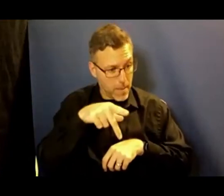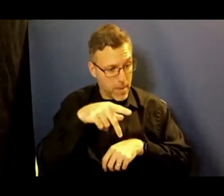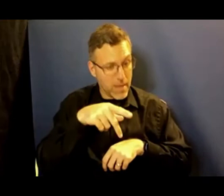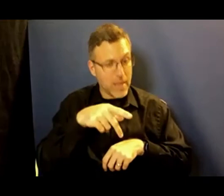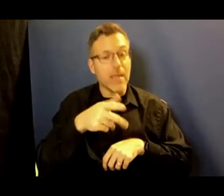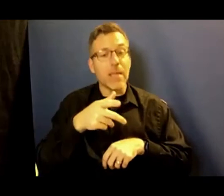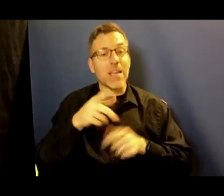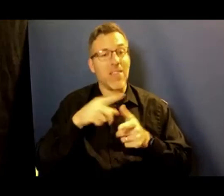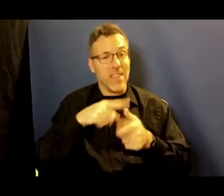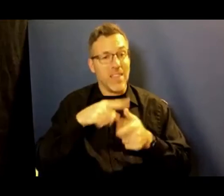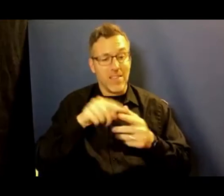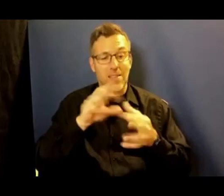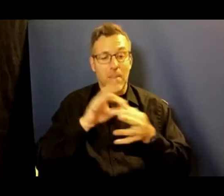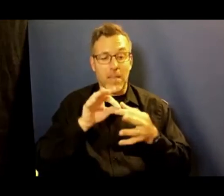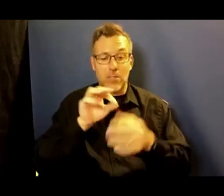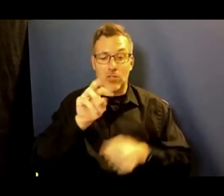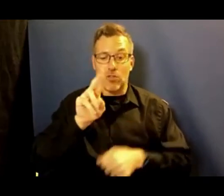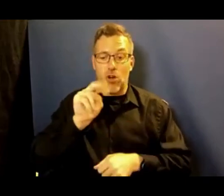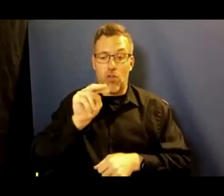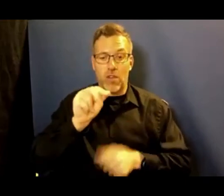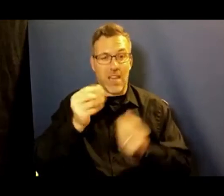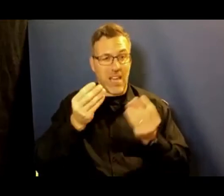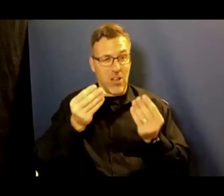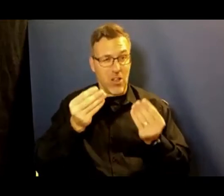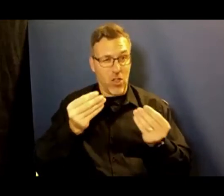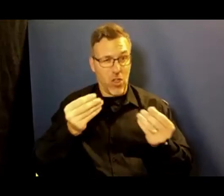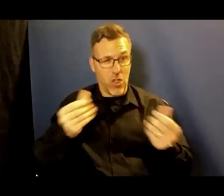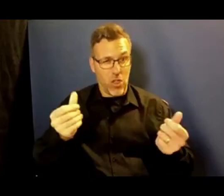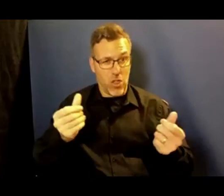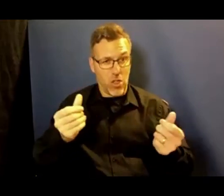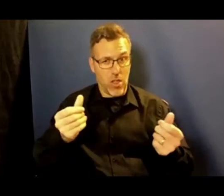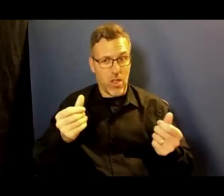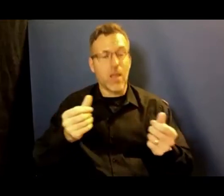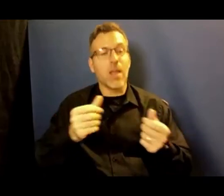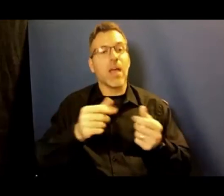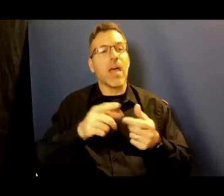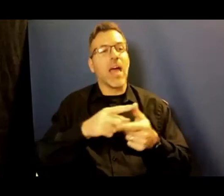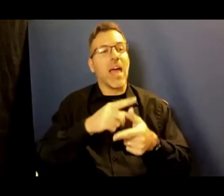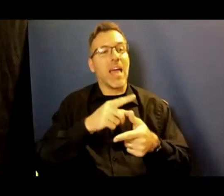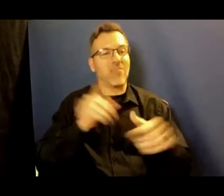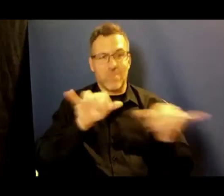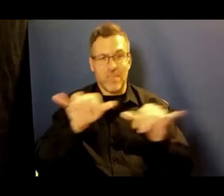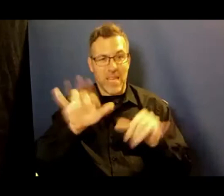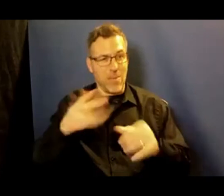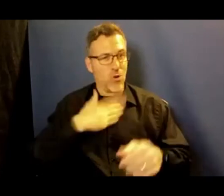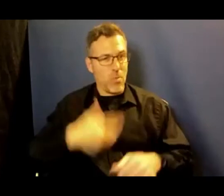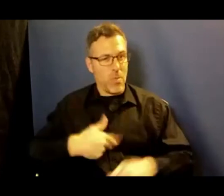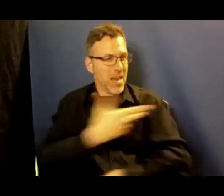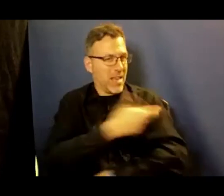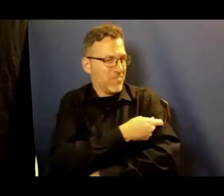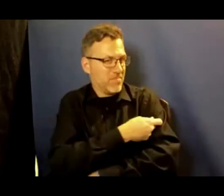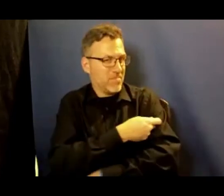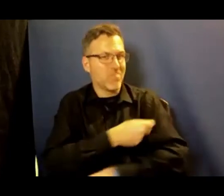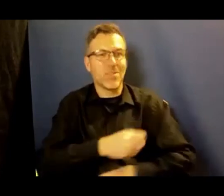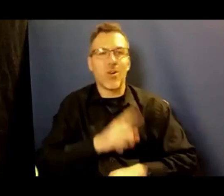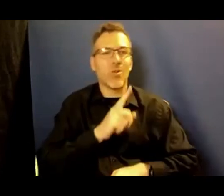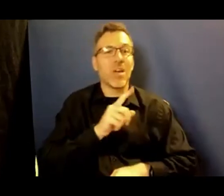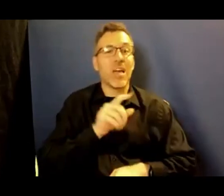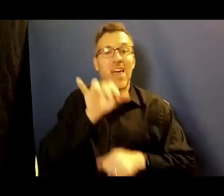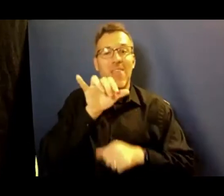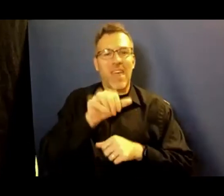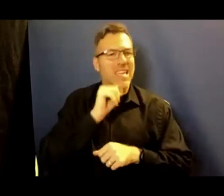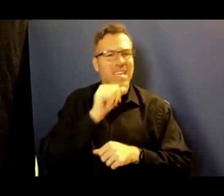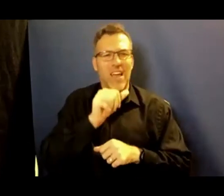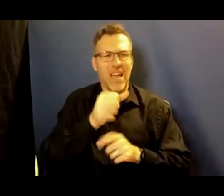apart. And then it starts replicating and making the spike protein and it falls apart. So it doesn't go to the DNA, it just falls